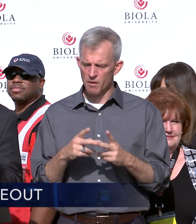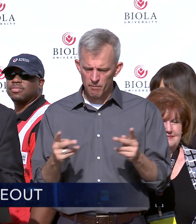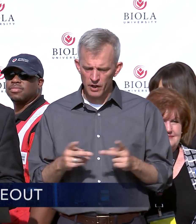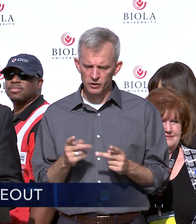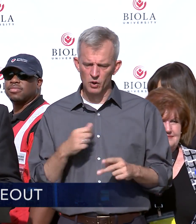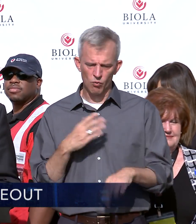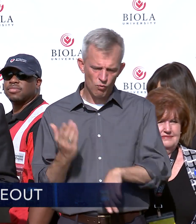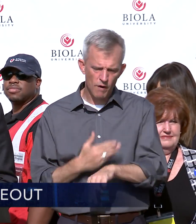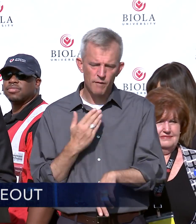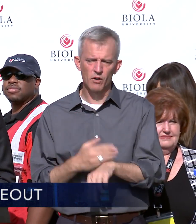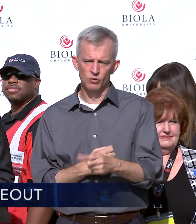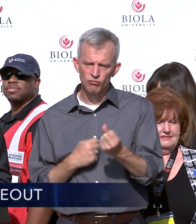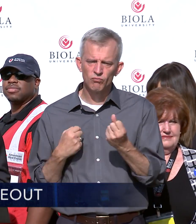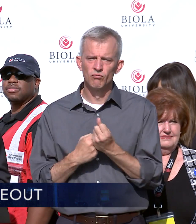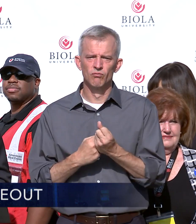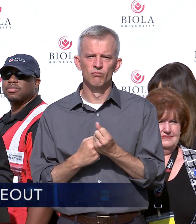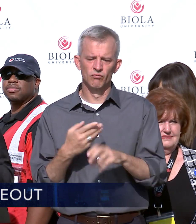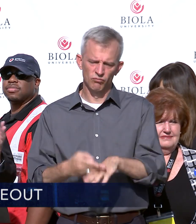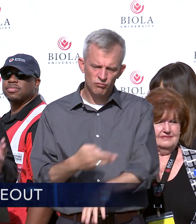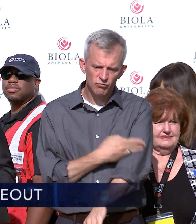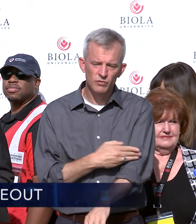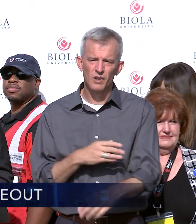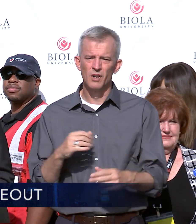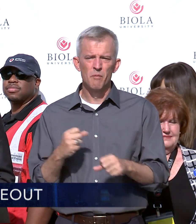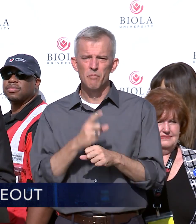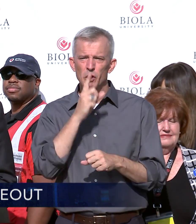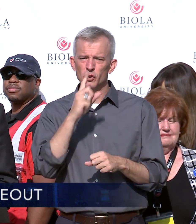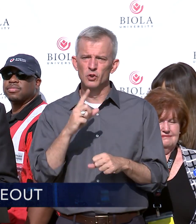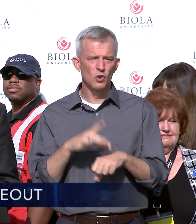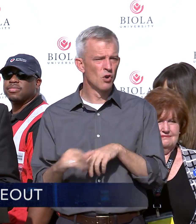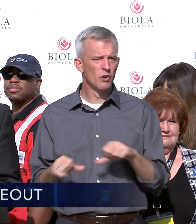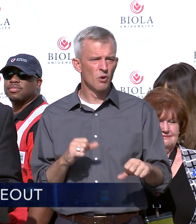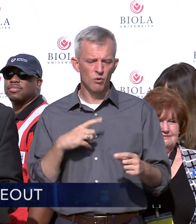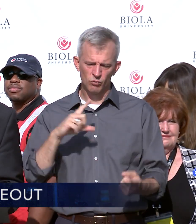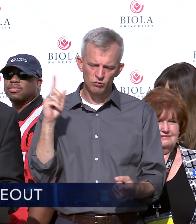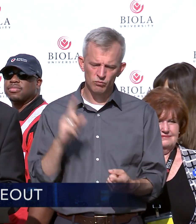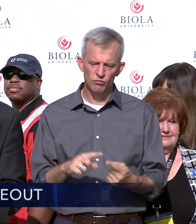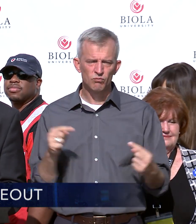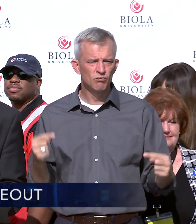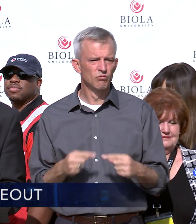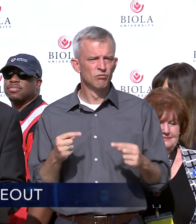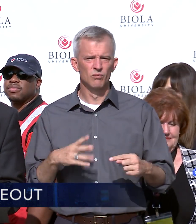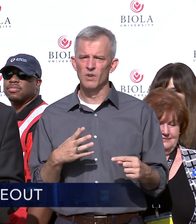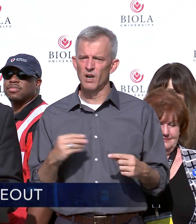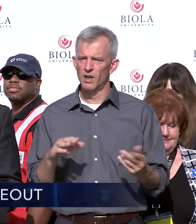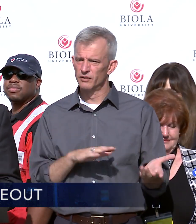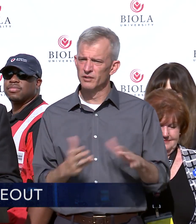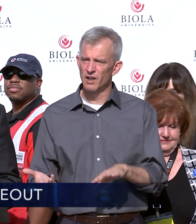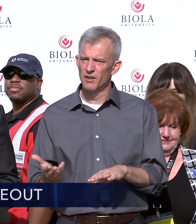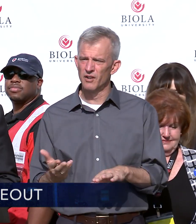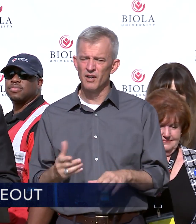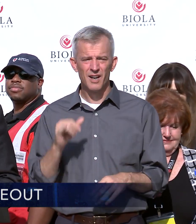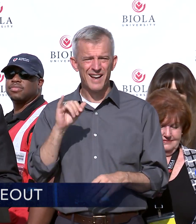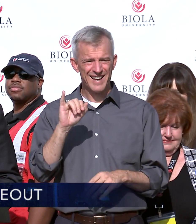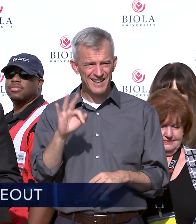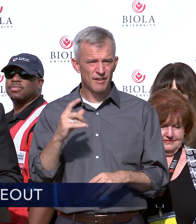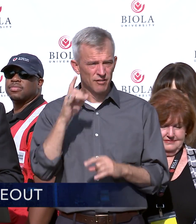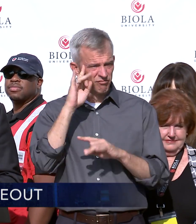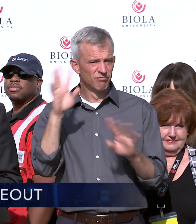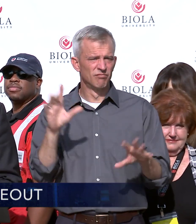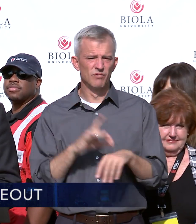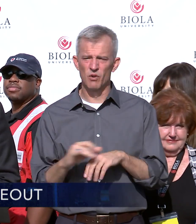strengthen and enhance so that we minimize casualties, we minimize loss of life if a catastrophic earthquake were to take